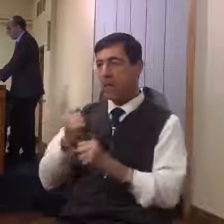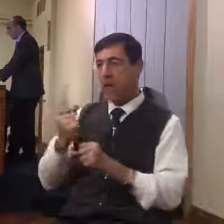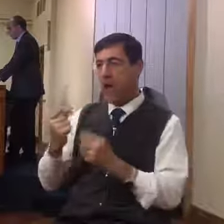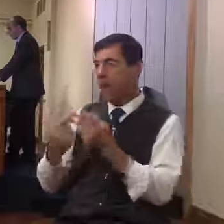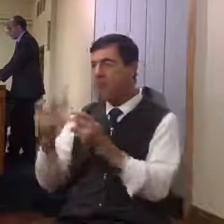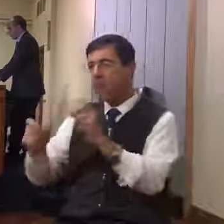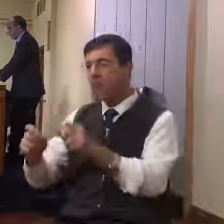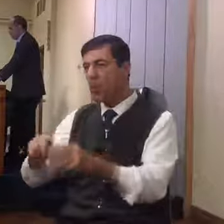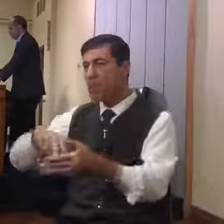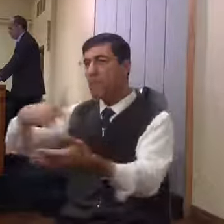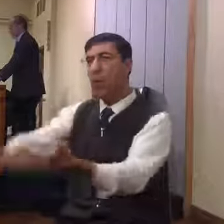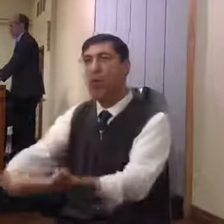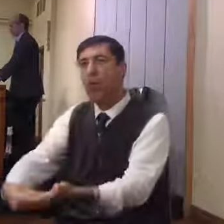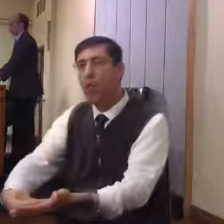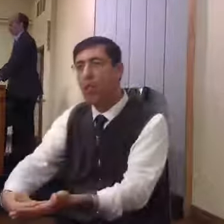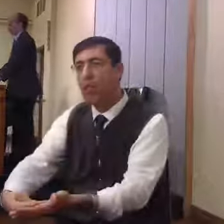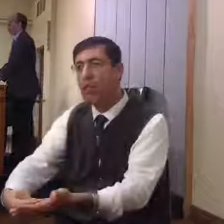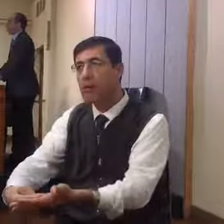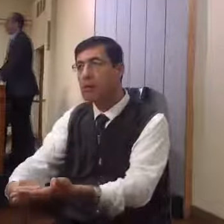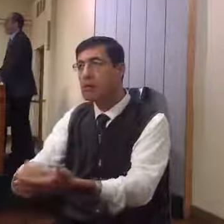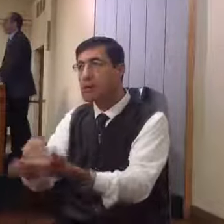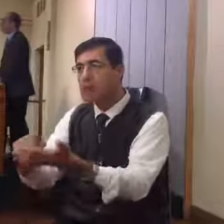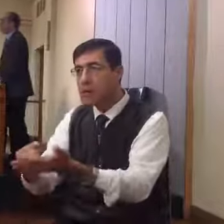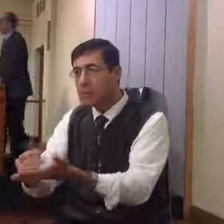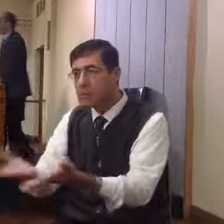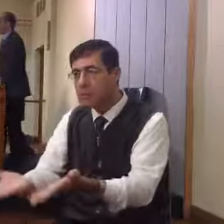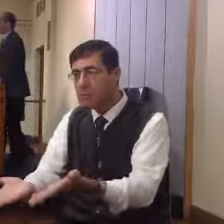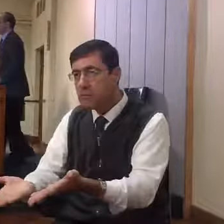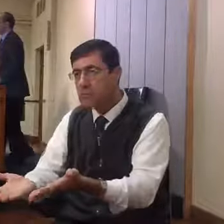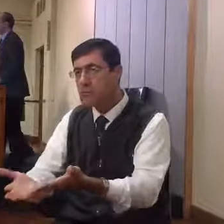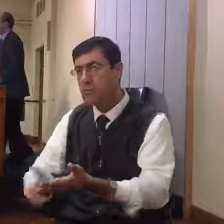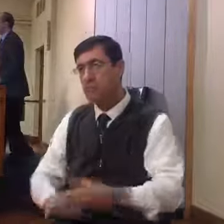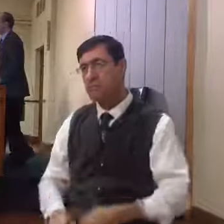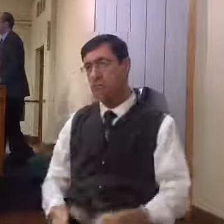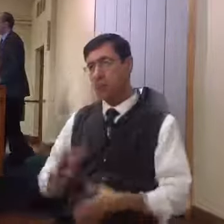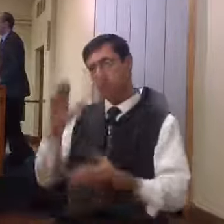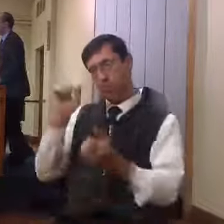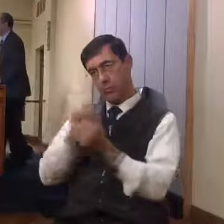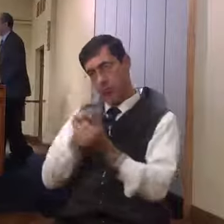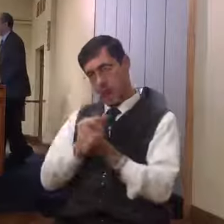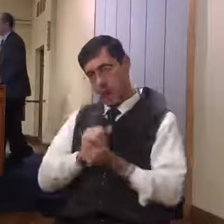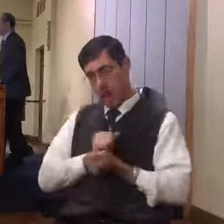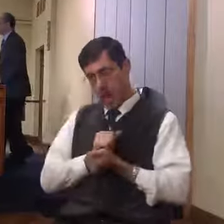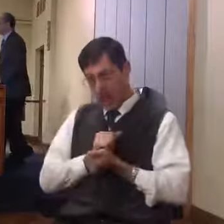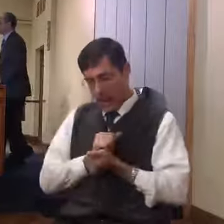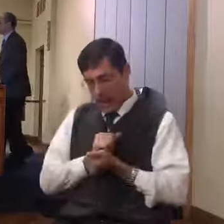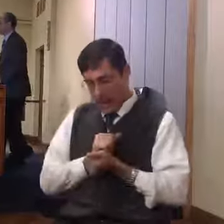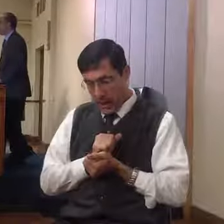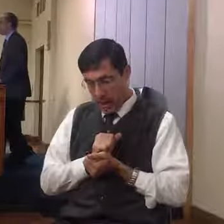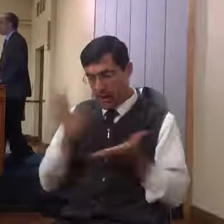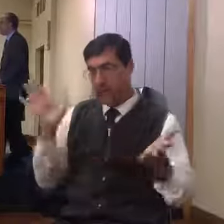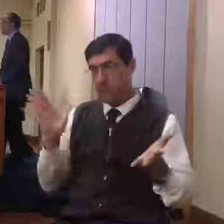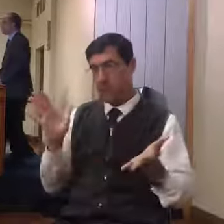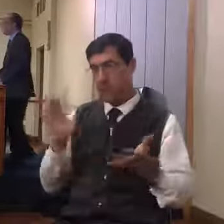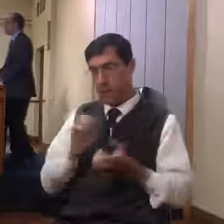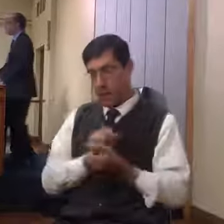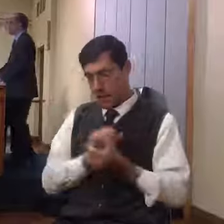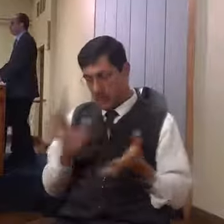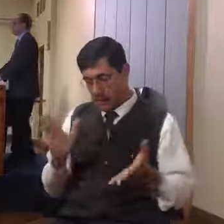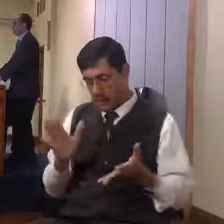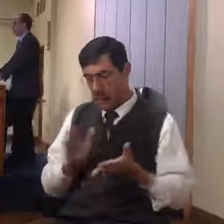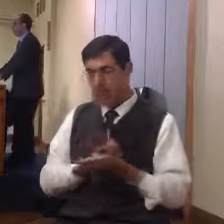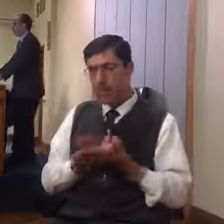Romans 14:21. And as you know, our liberty is never to sin or to make someone else sin.